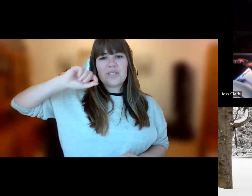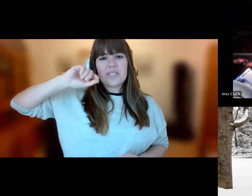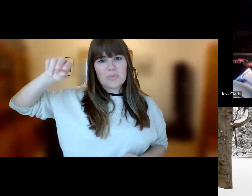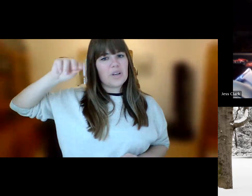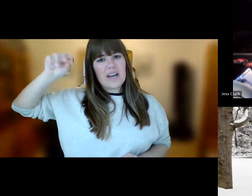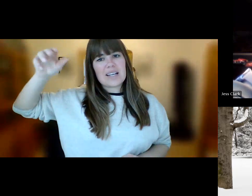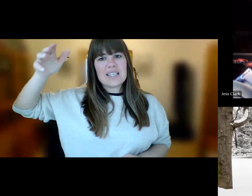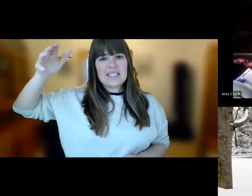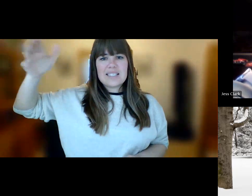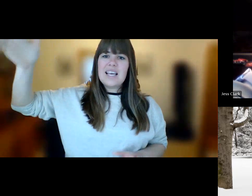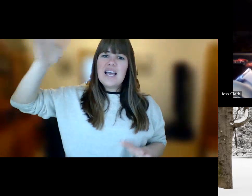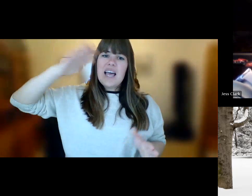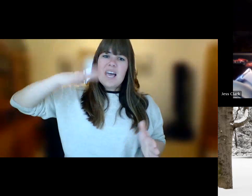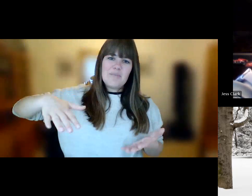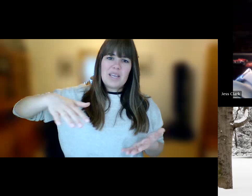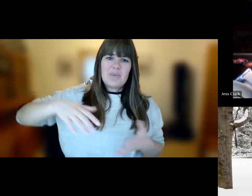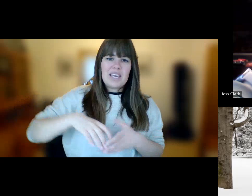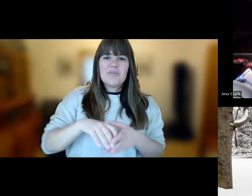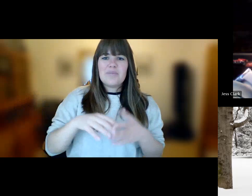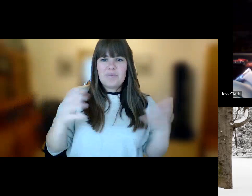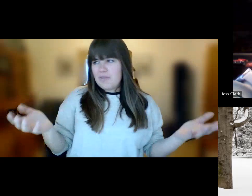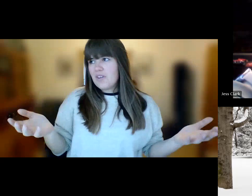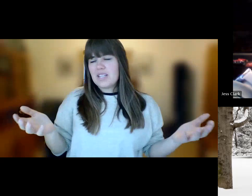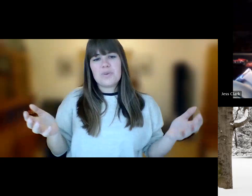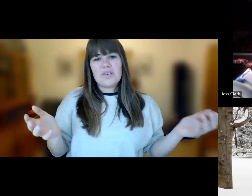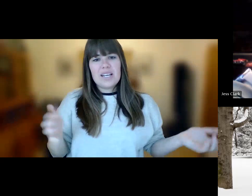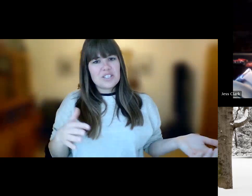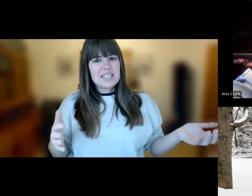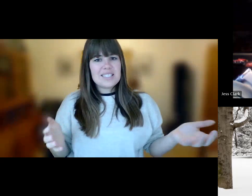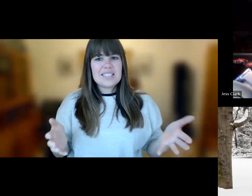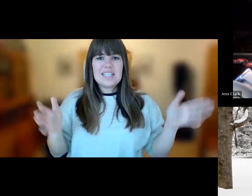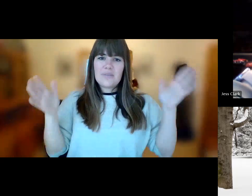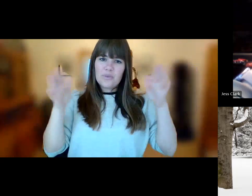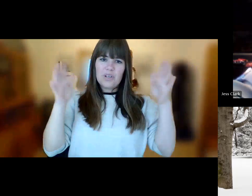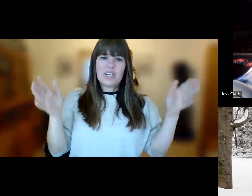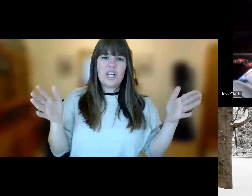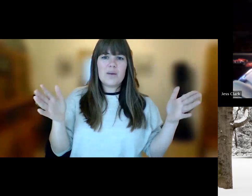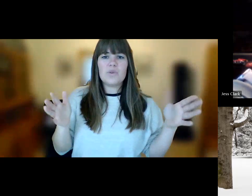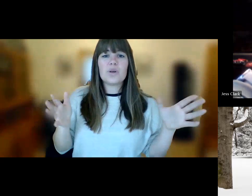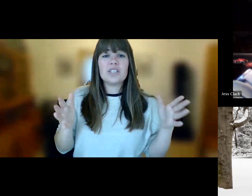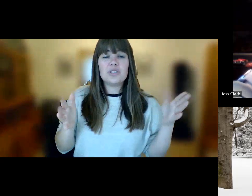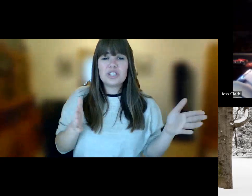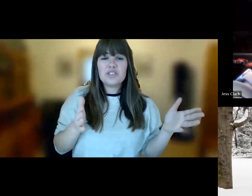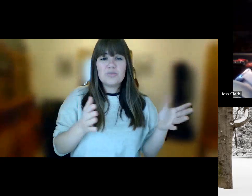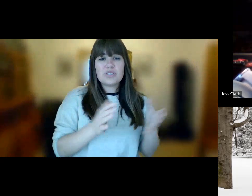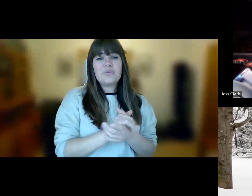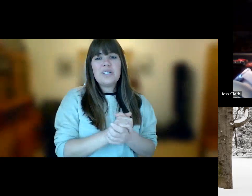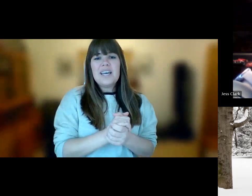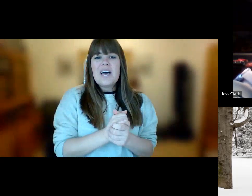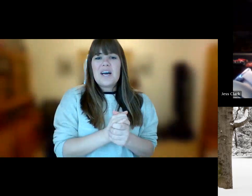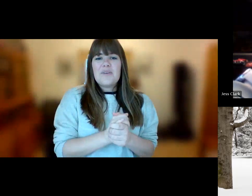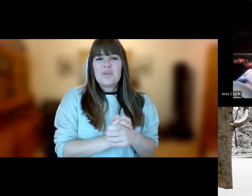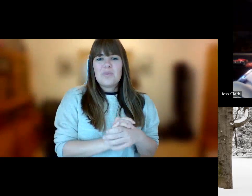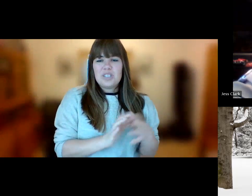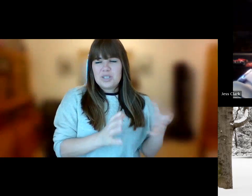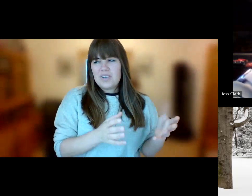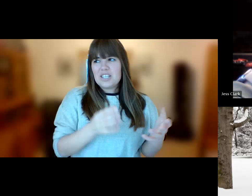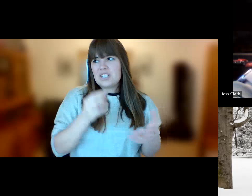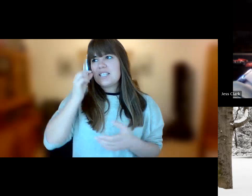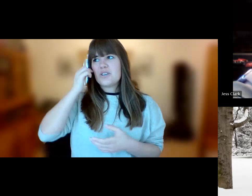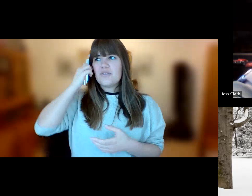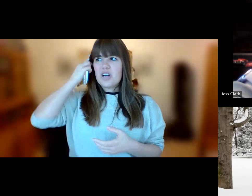would come through to single point of access, and then maybe be referred to one of our leisure centres if we were looking at our more kind of traditional model,